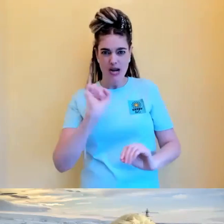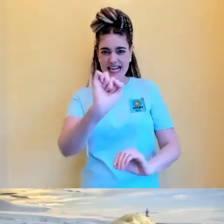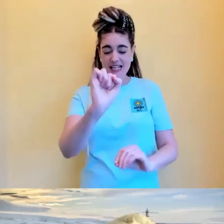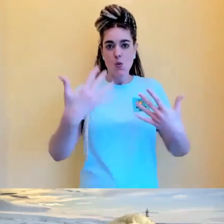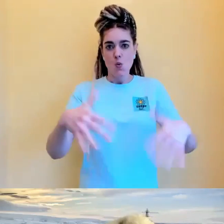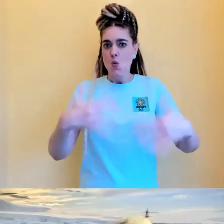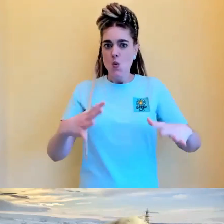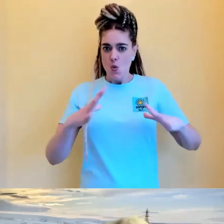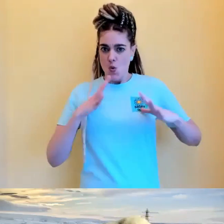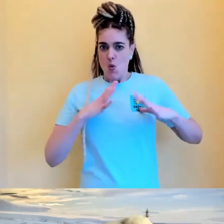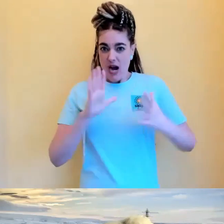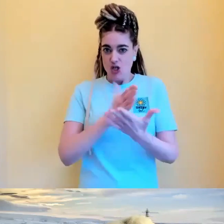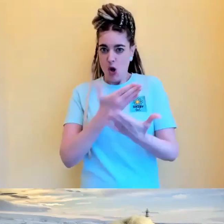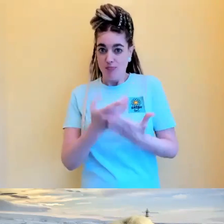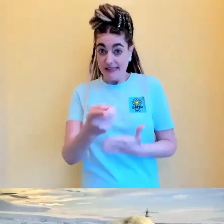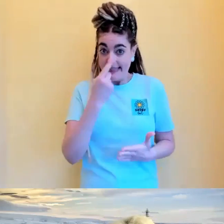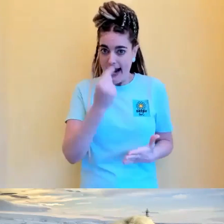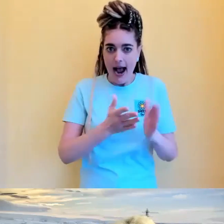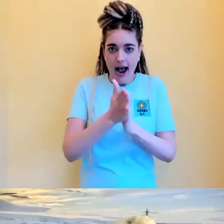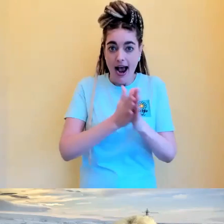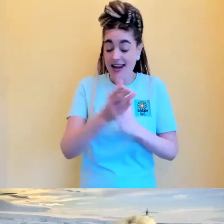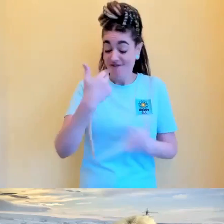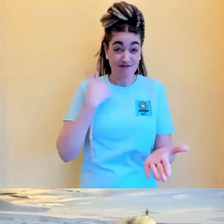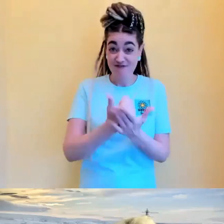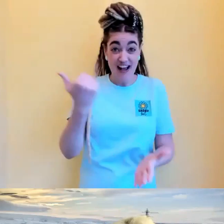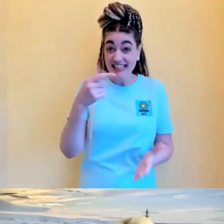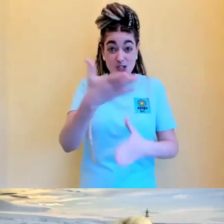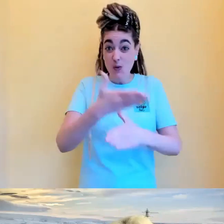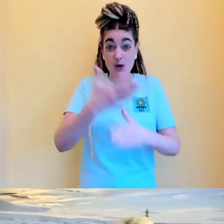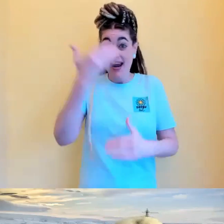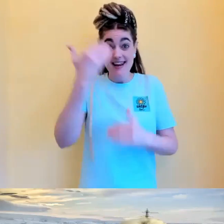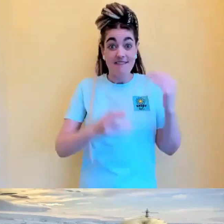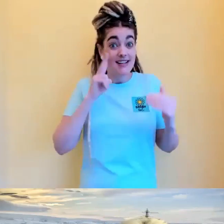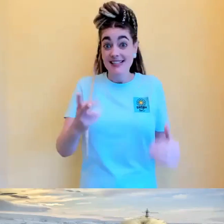and absolutely fascinating. I'd never seen anything like them.